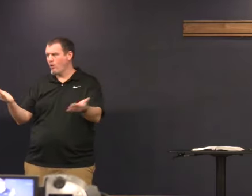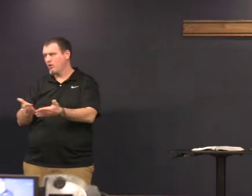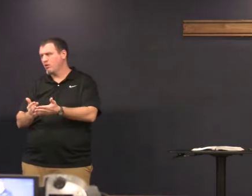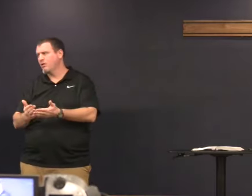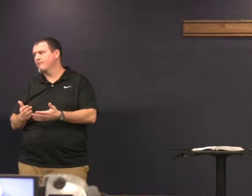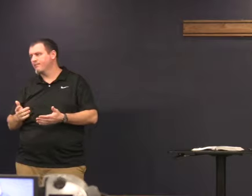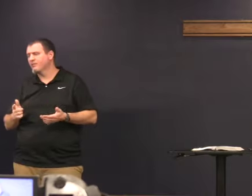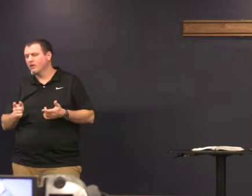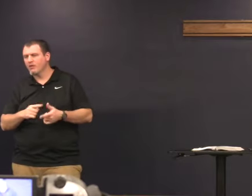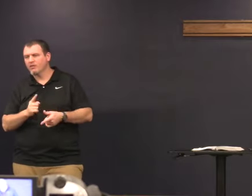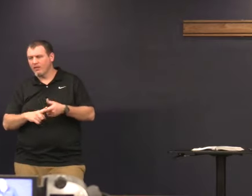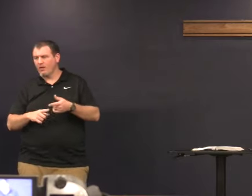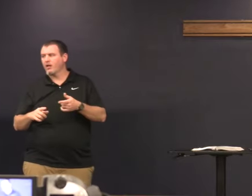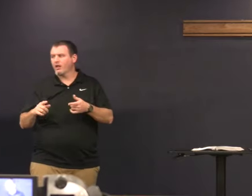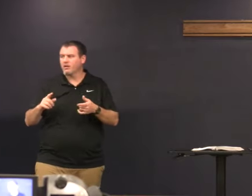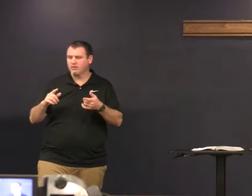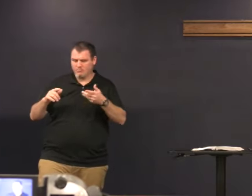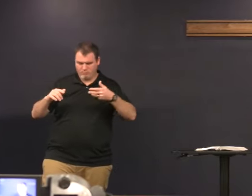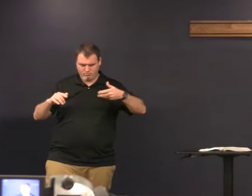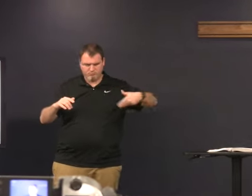and then they go back to build the wall.